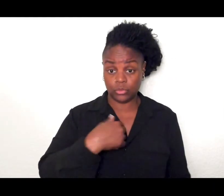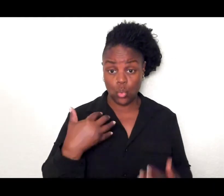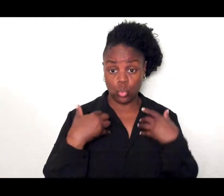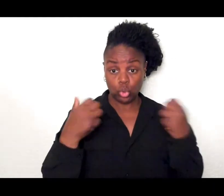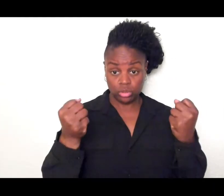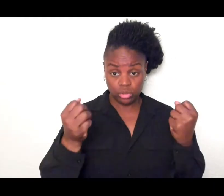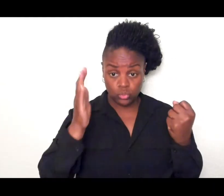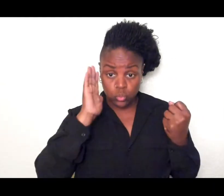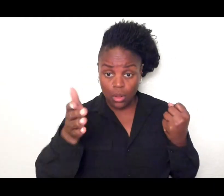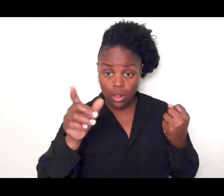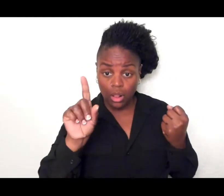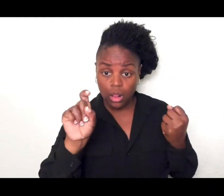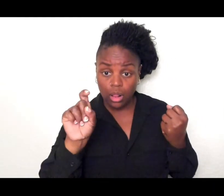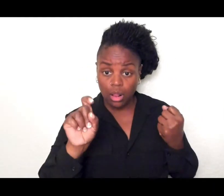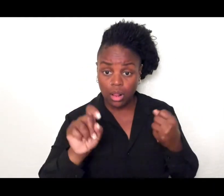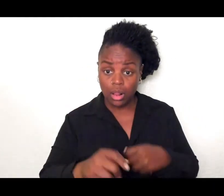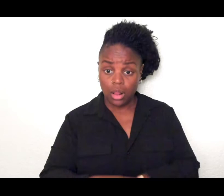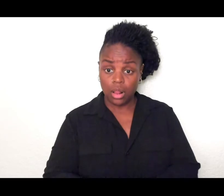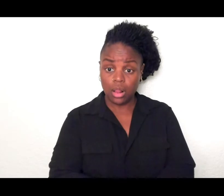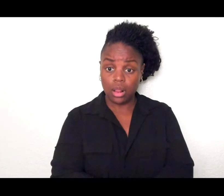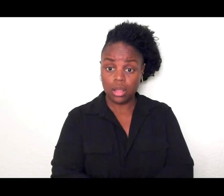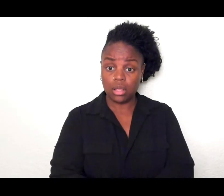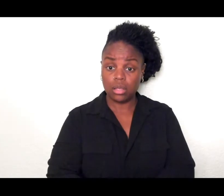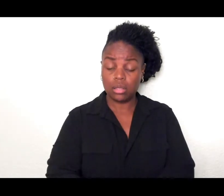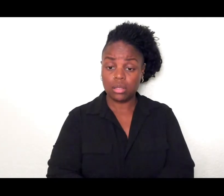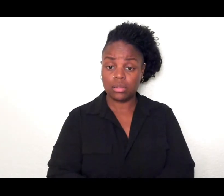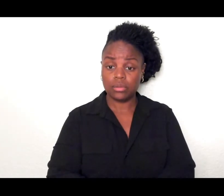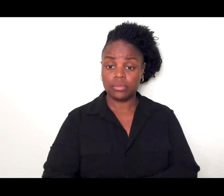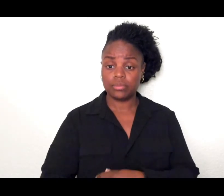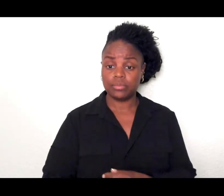reach at each other because